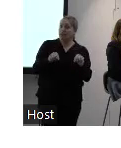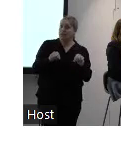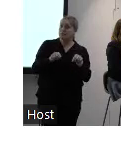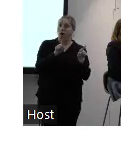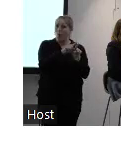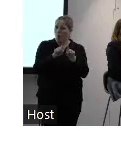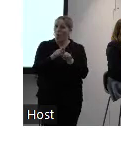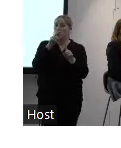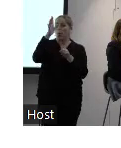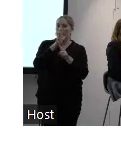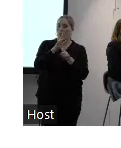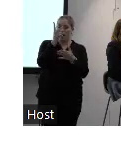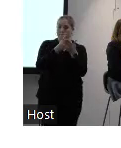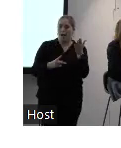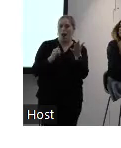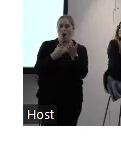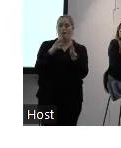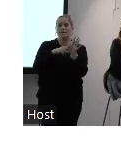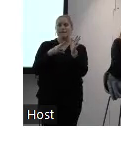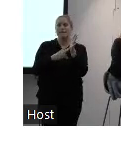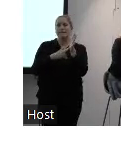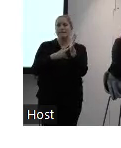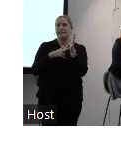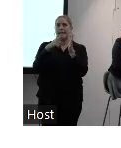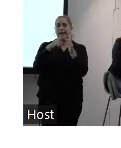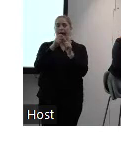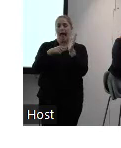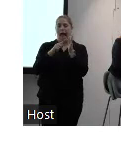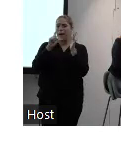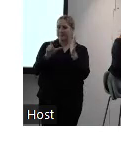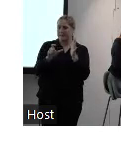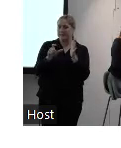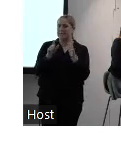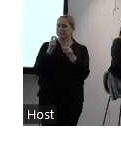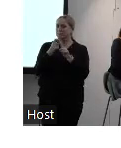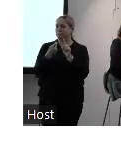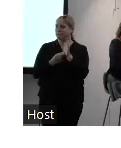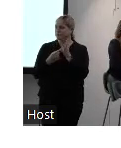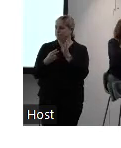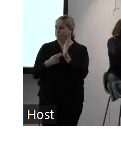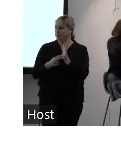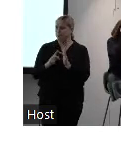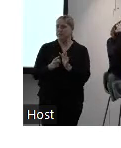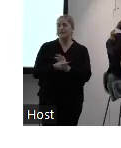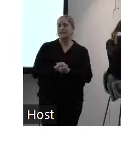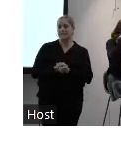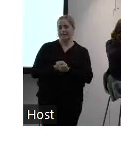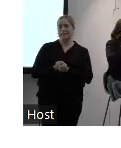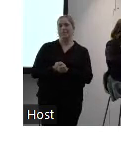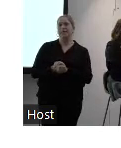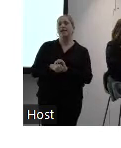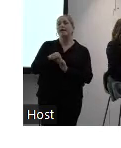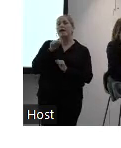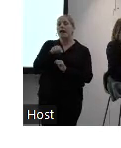called synaptic pruning. So our brain is made up of millions and millions of neurons, which is, actually detailed